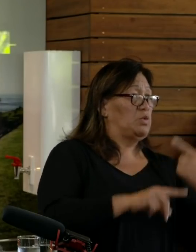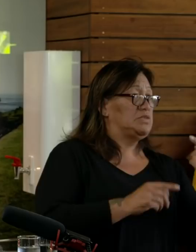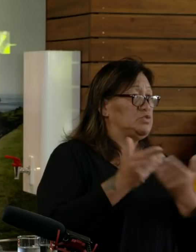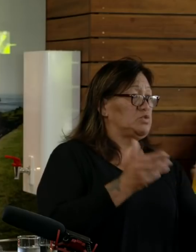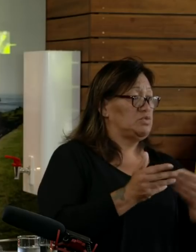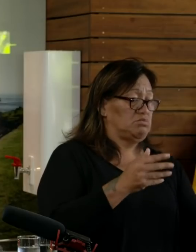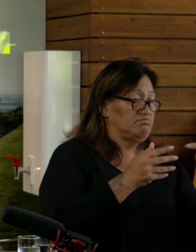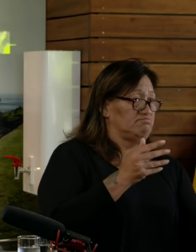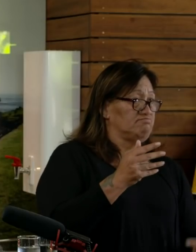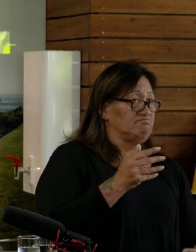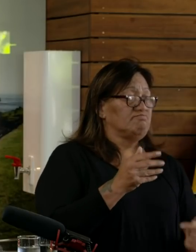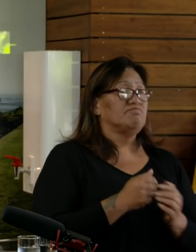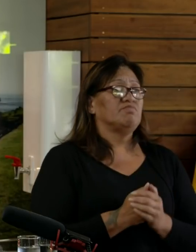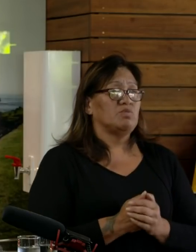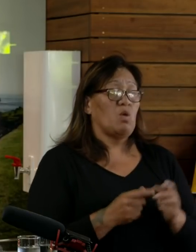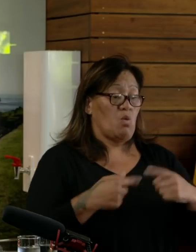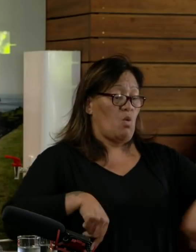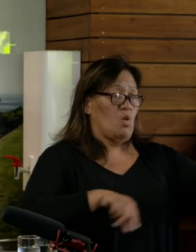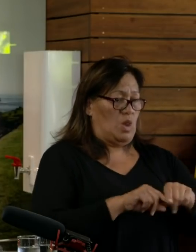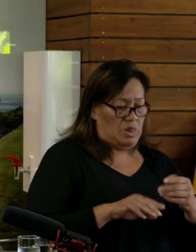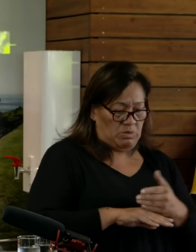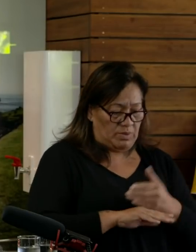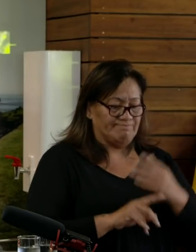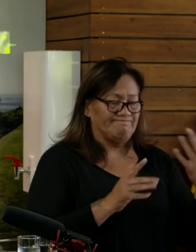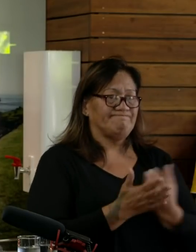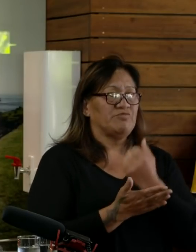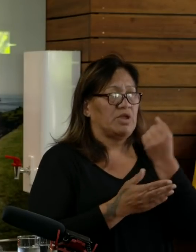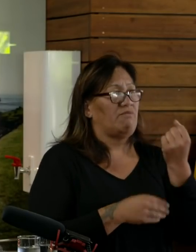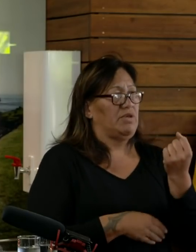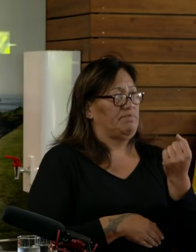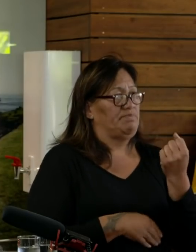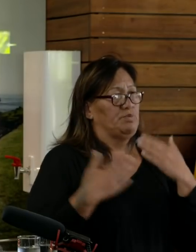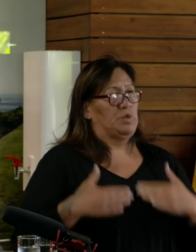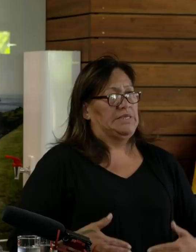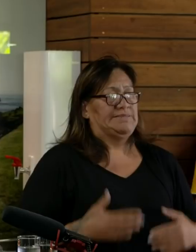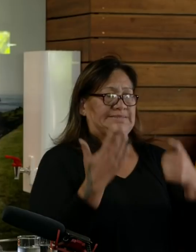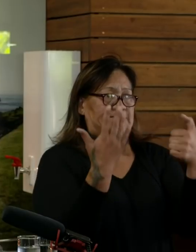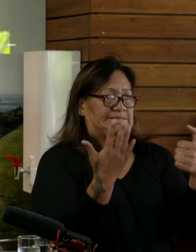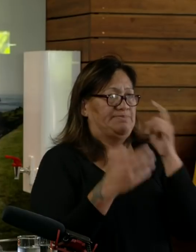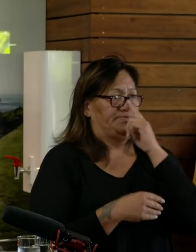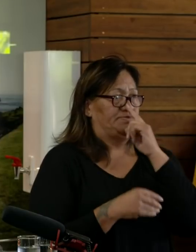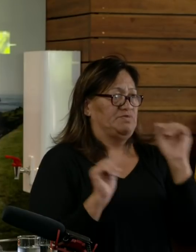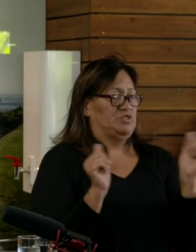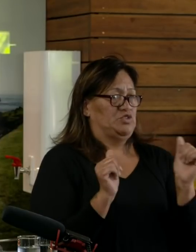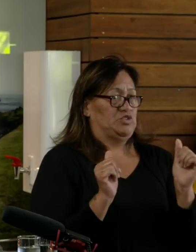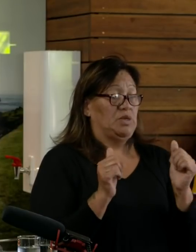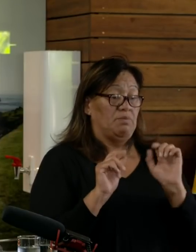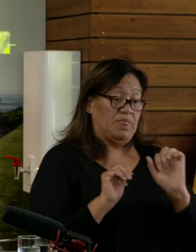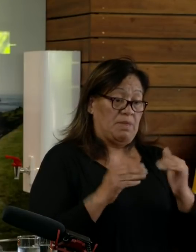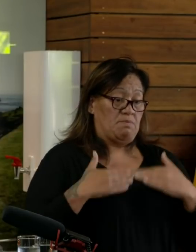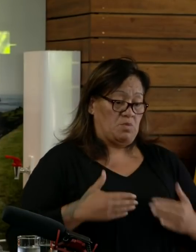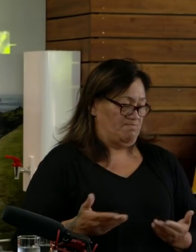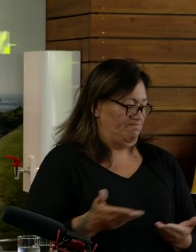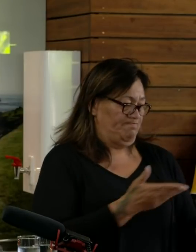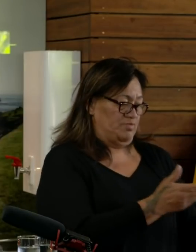services were able to recover those 6 people and return them to their